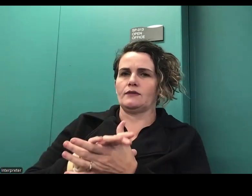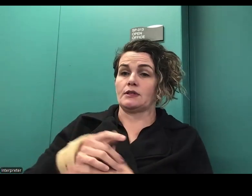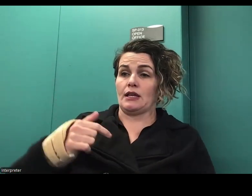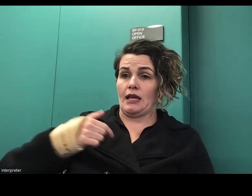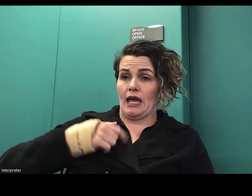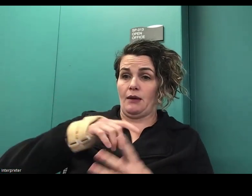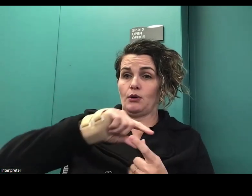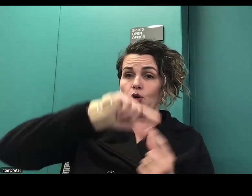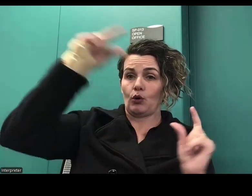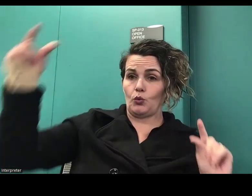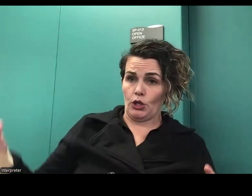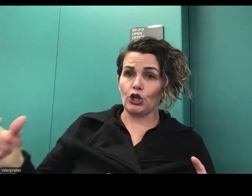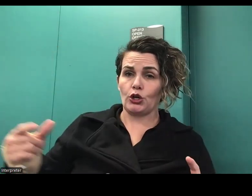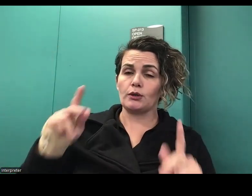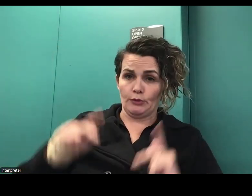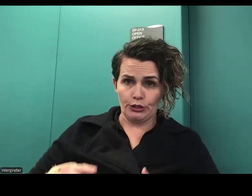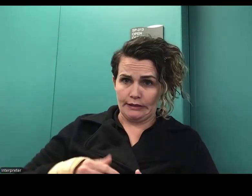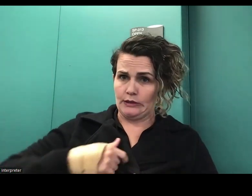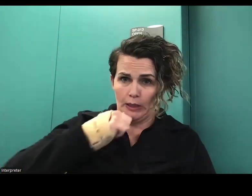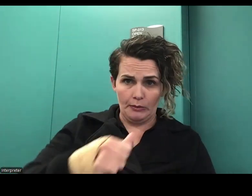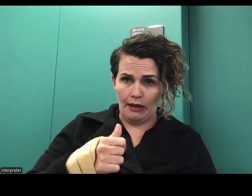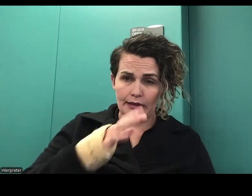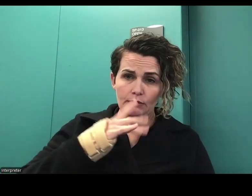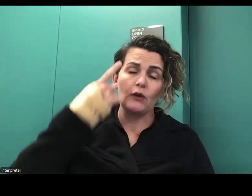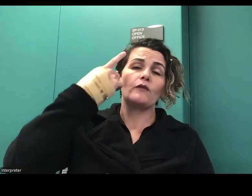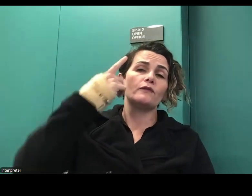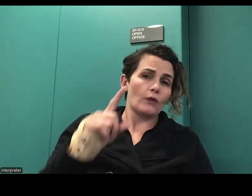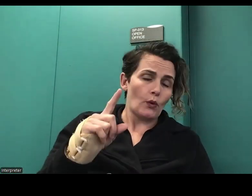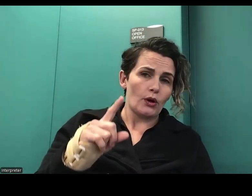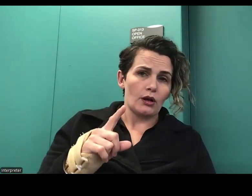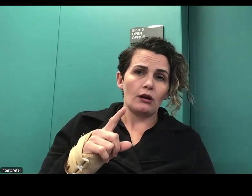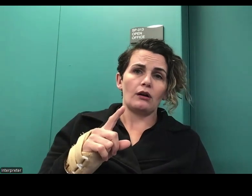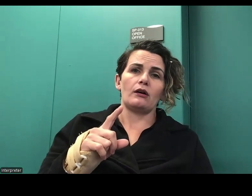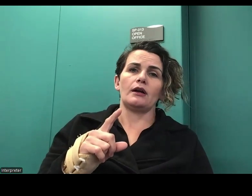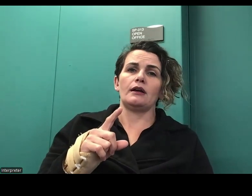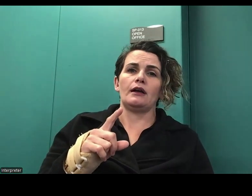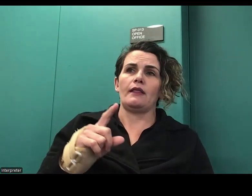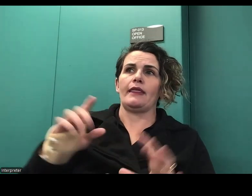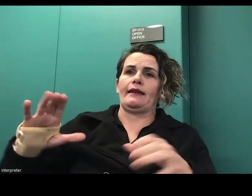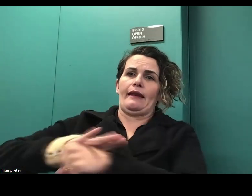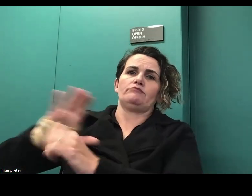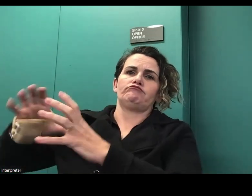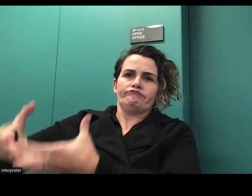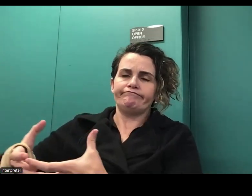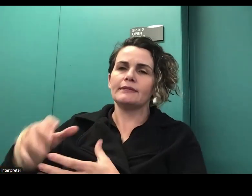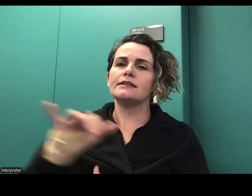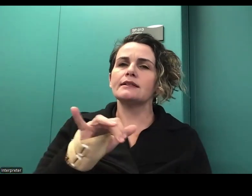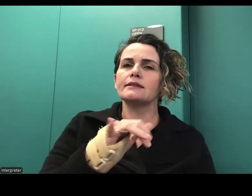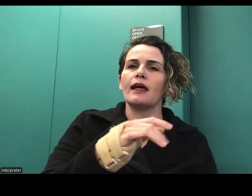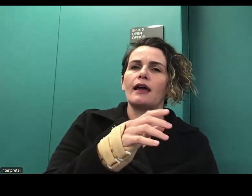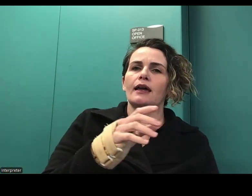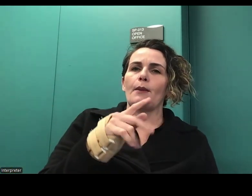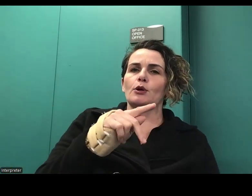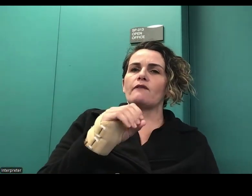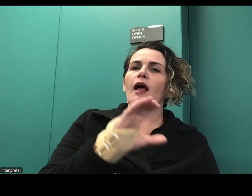talk for every other, just like any other person of color is not going to talk for their whole population. We have